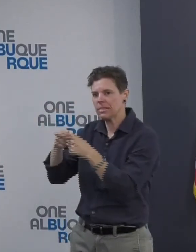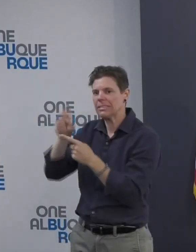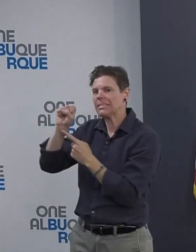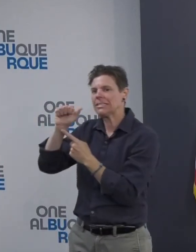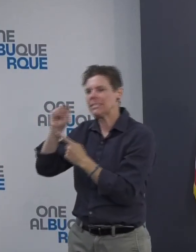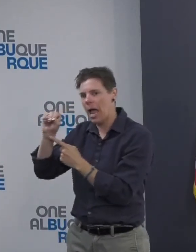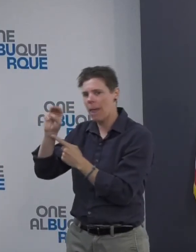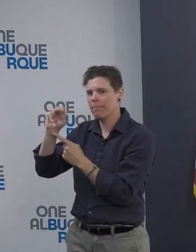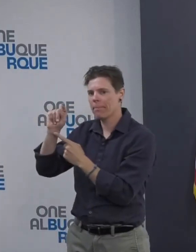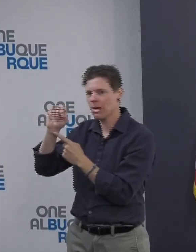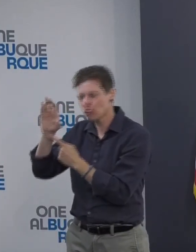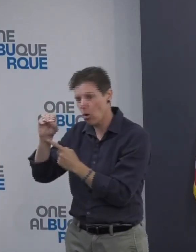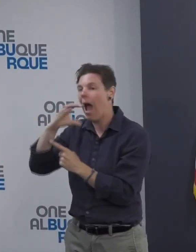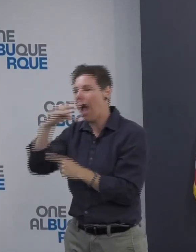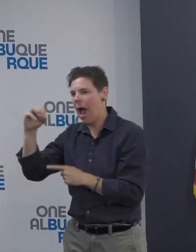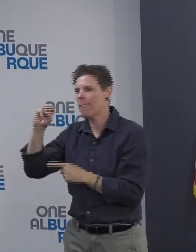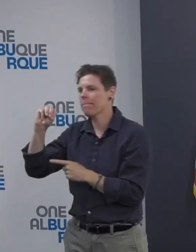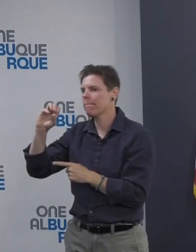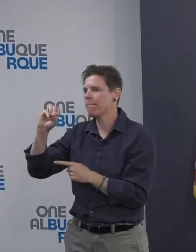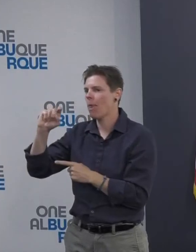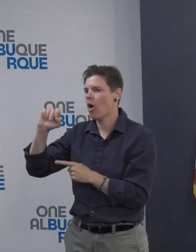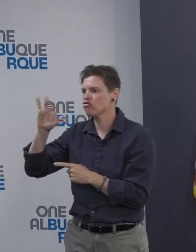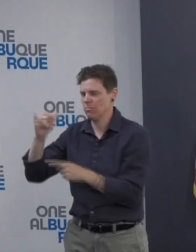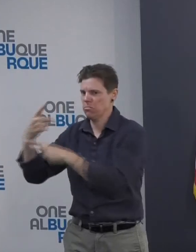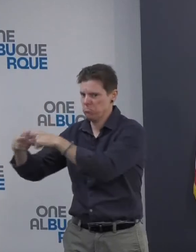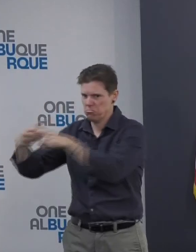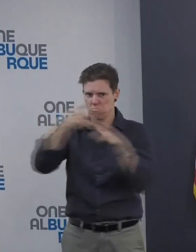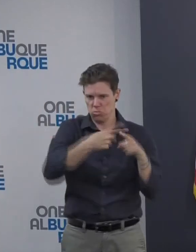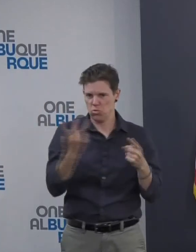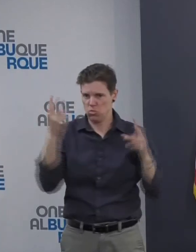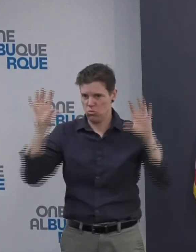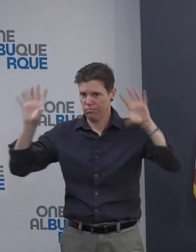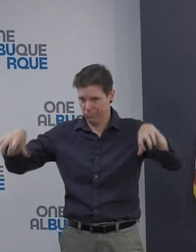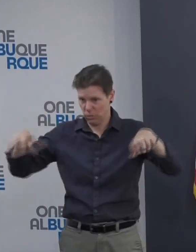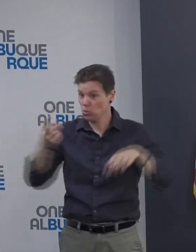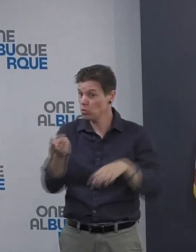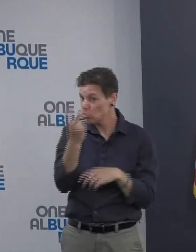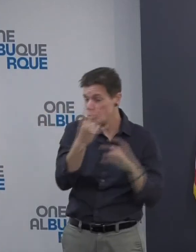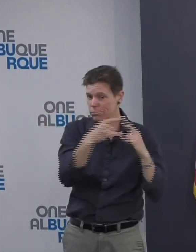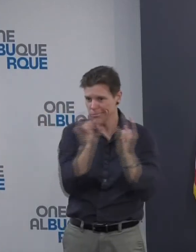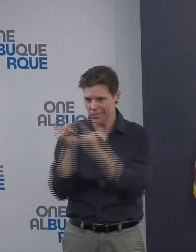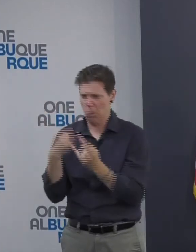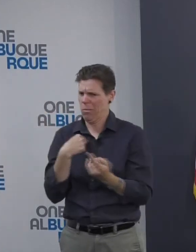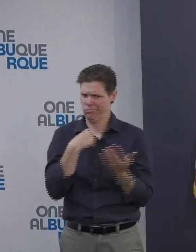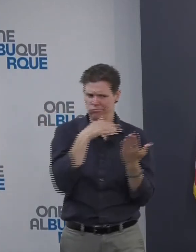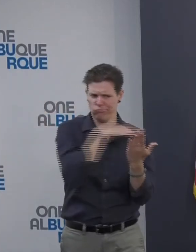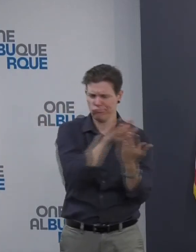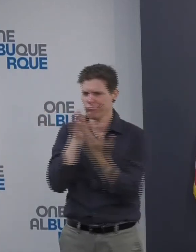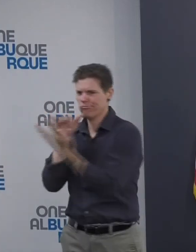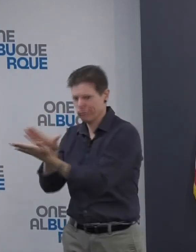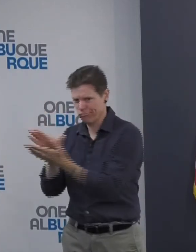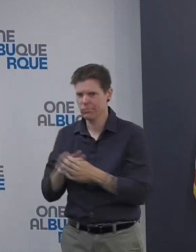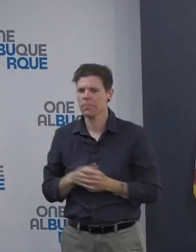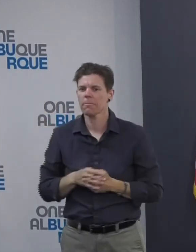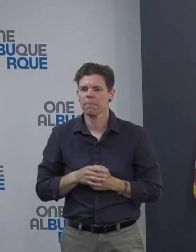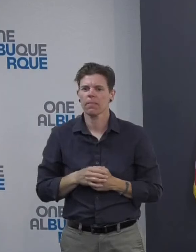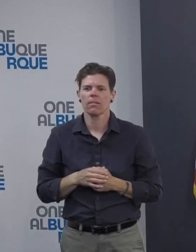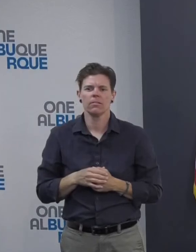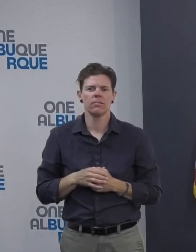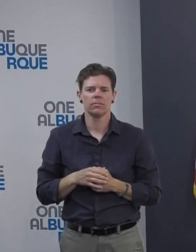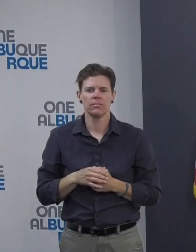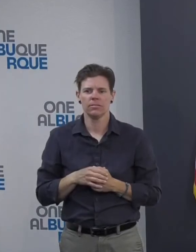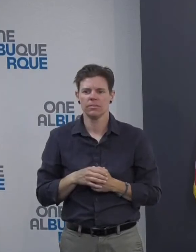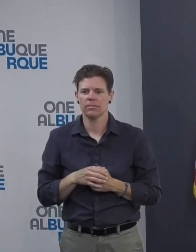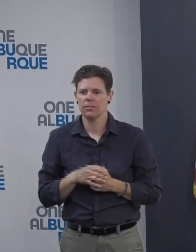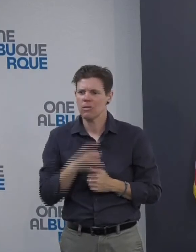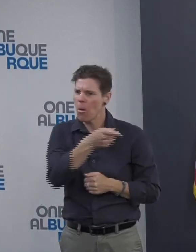these situations, we talked to the operators, we identified them, identified the needed paperwork that you have to have. You can't just